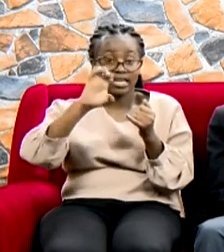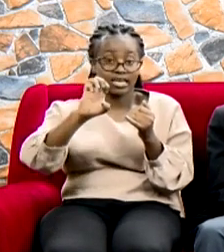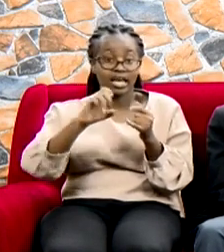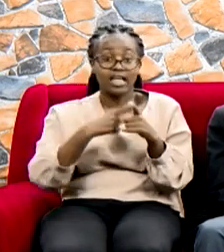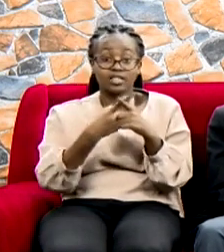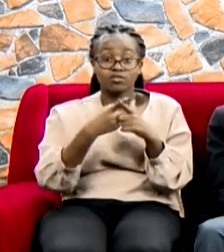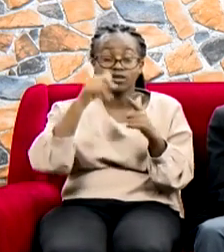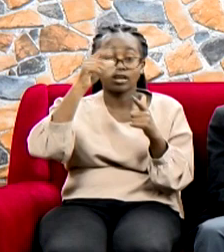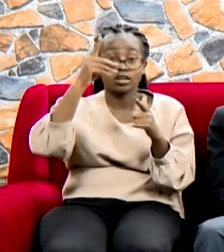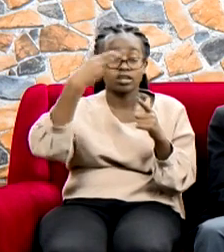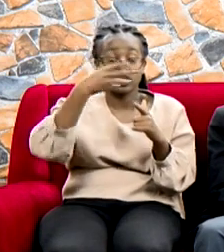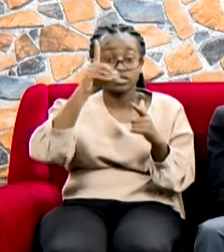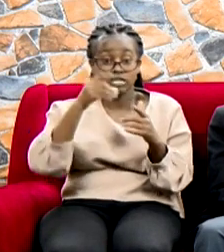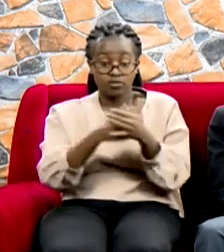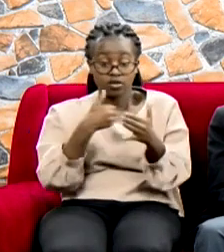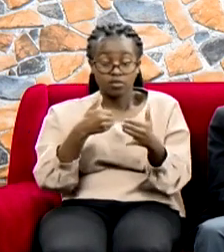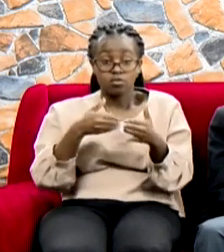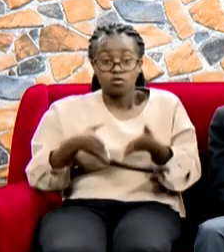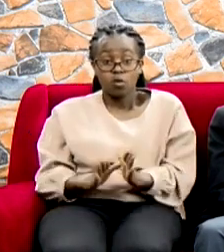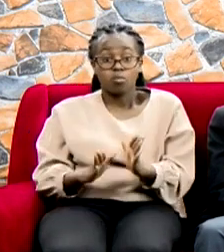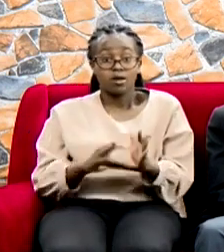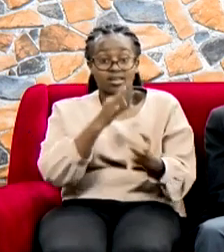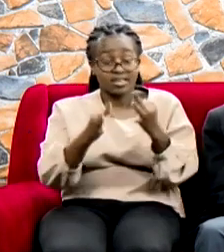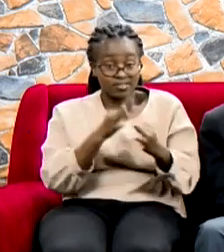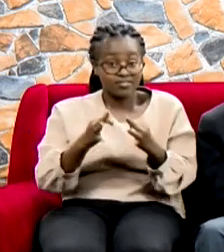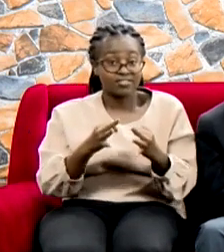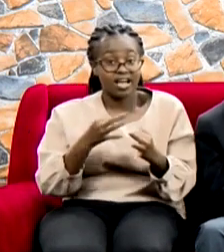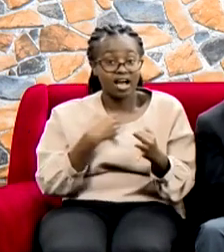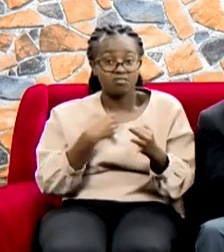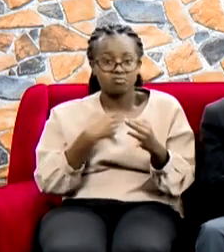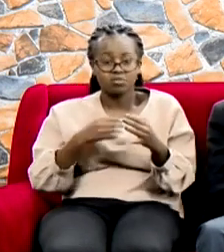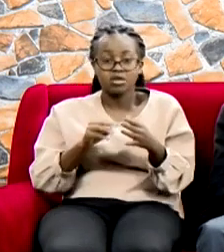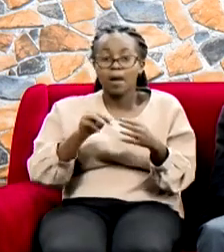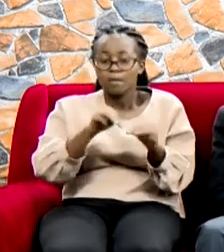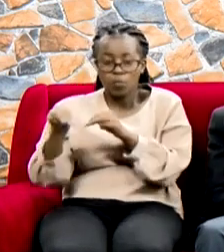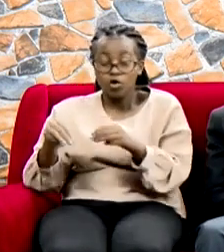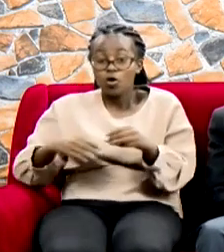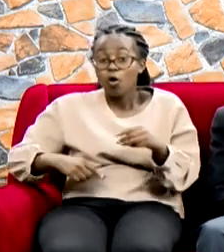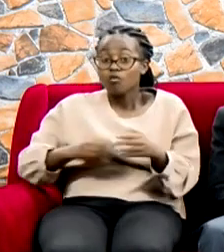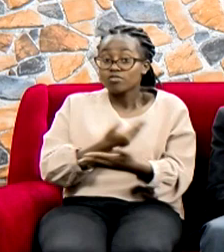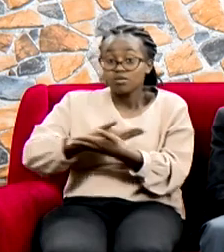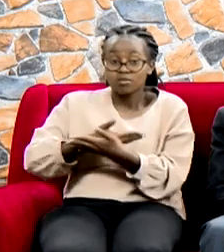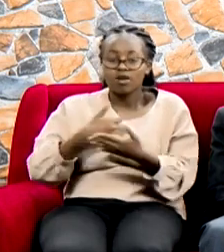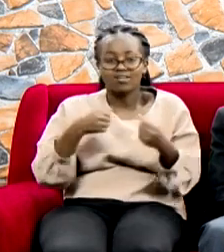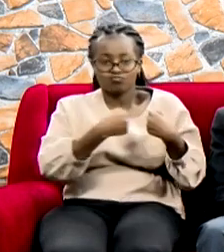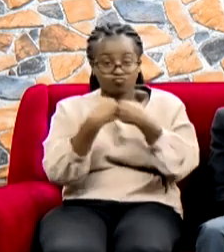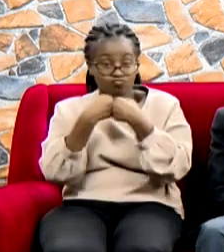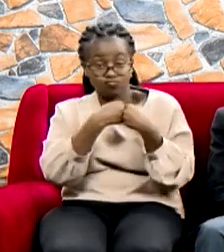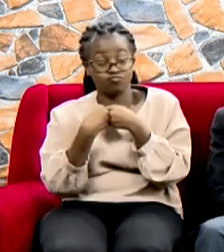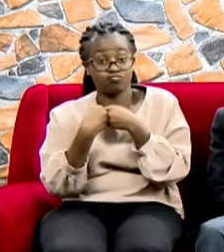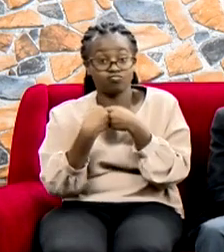signs for ADHD before birth. If there's irregularity in fetal movement, then there's most likely going to be some challenge